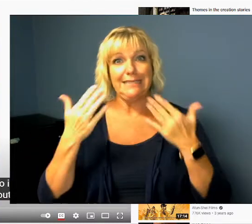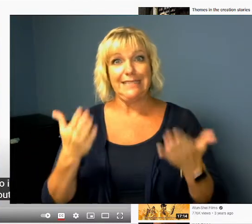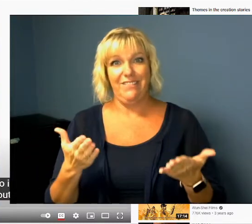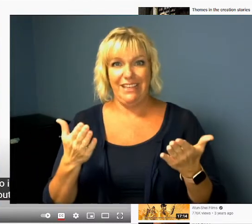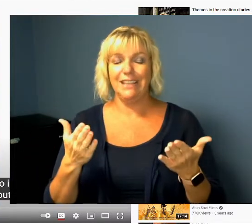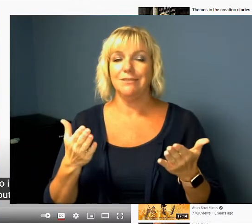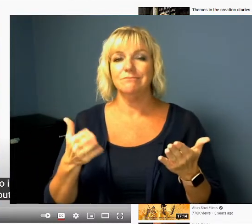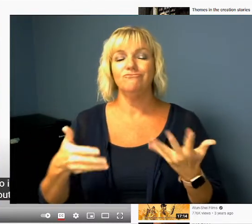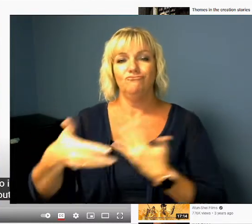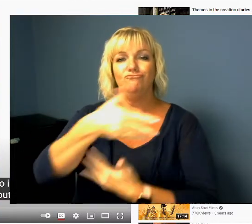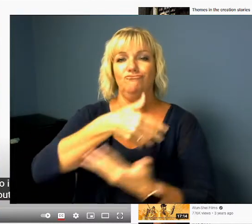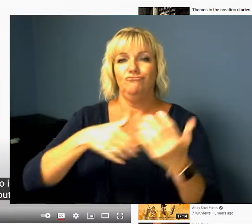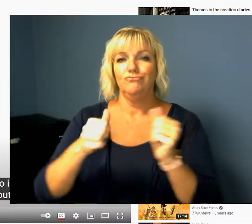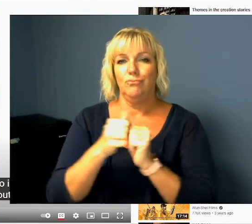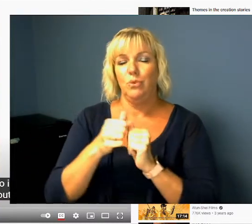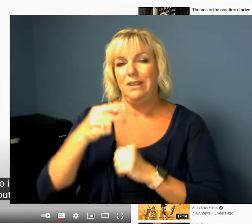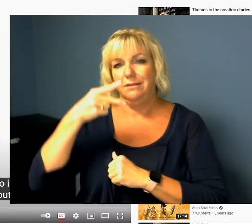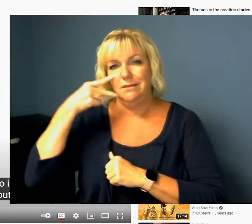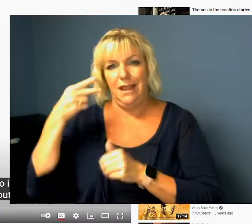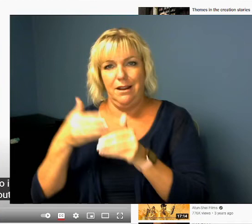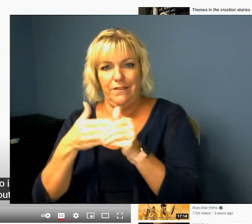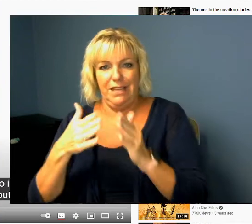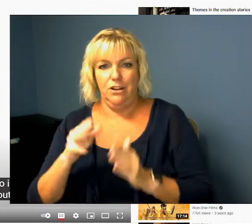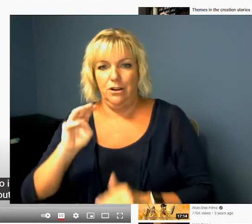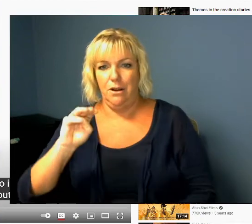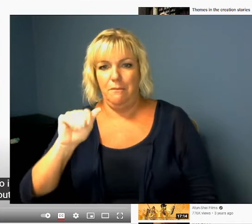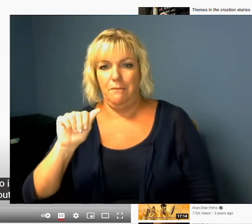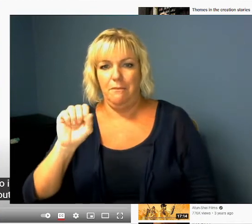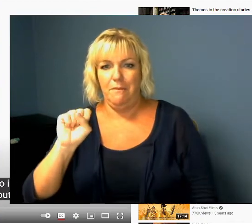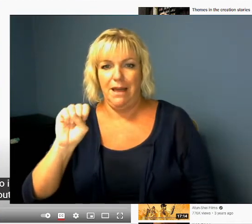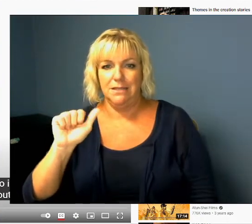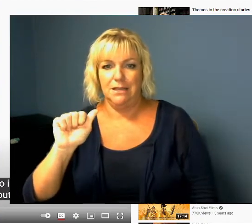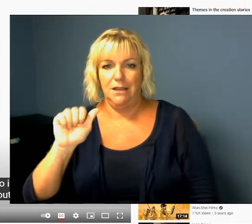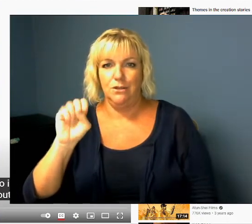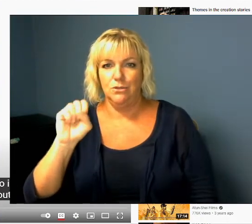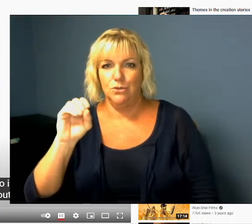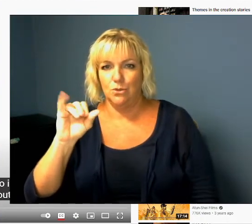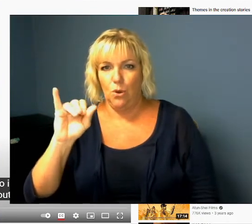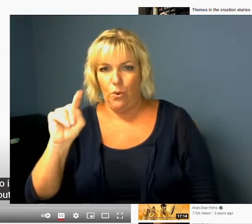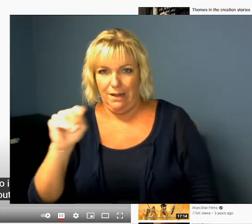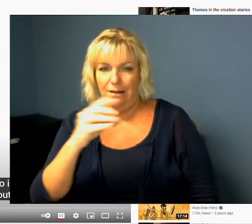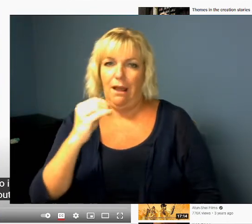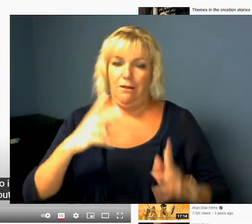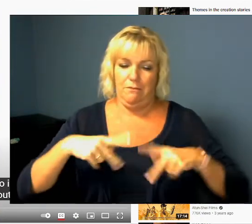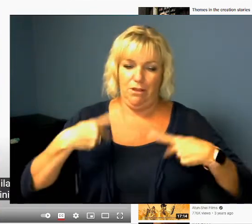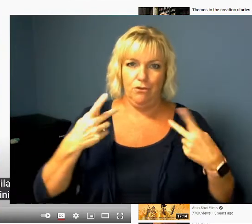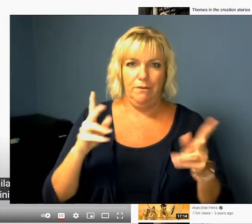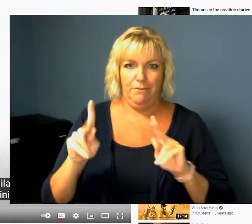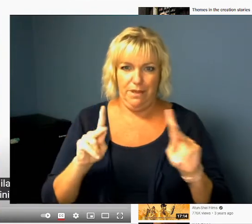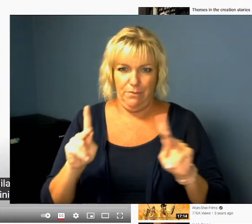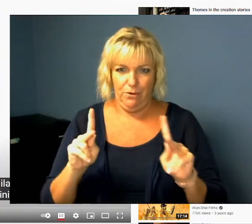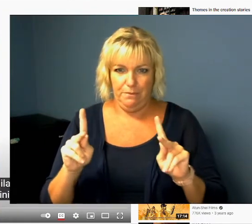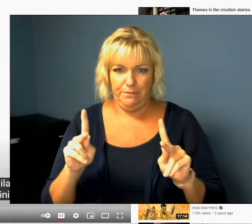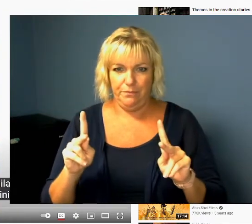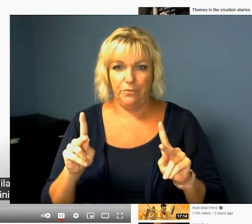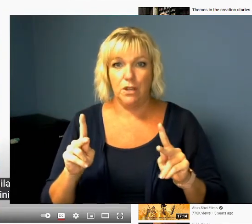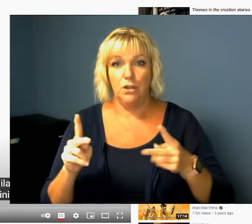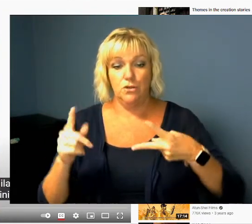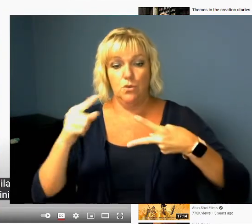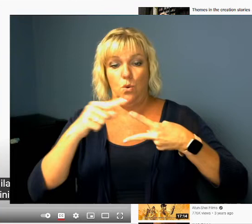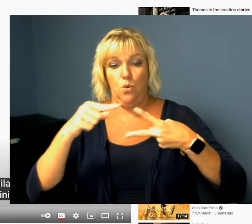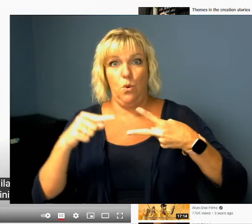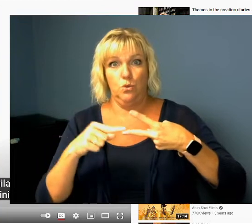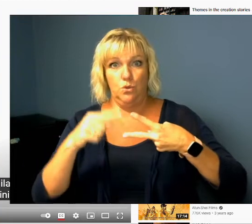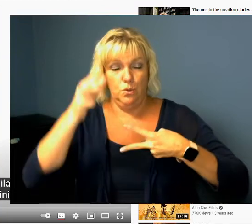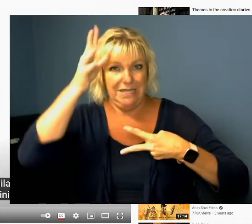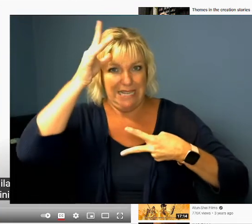Massasoit and the Pilgrims. And so, in this way, we can kind of think about Massasoit and Metacom